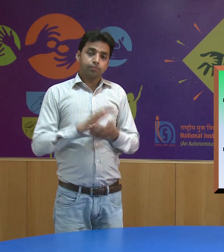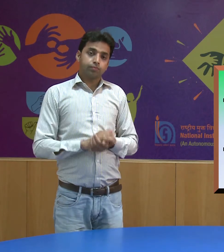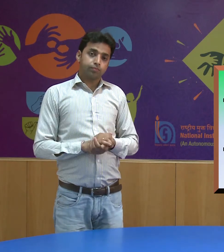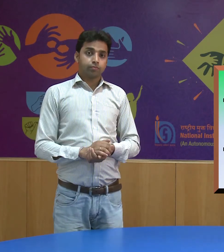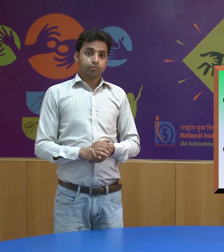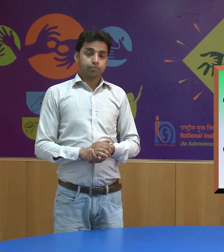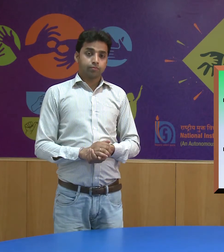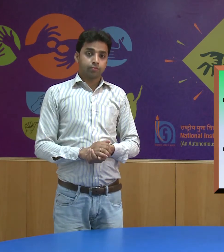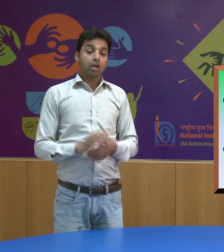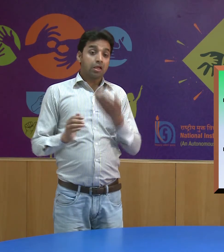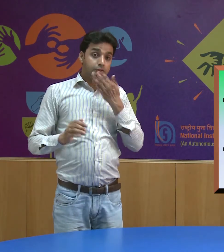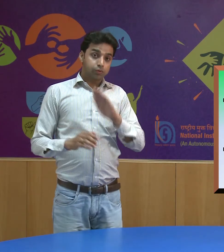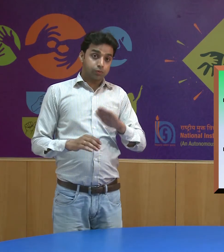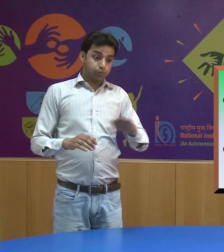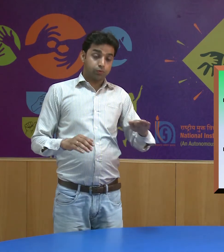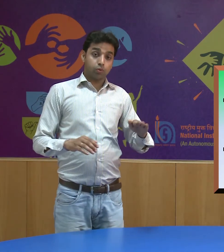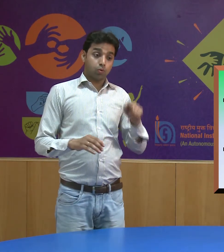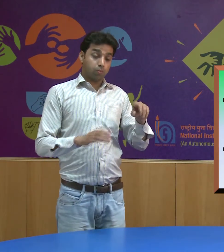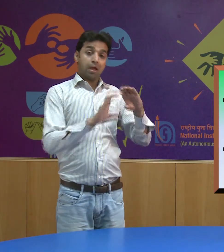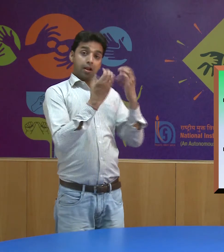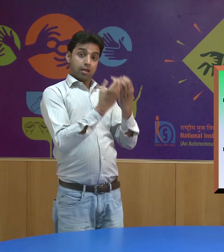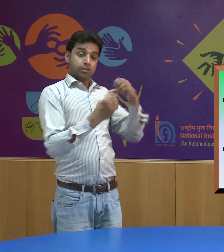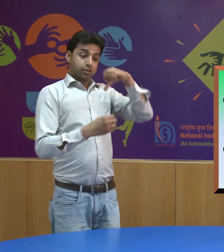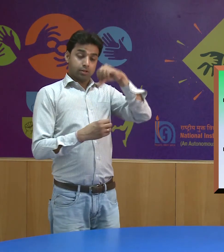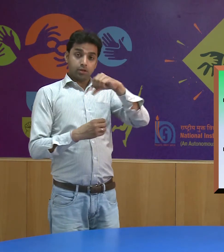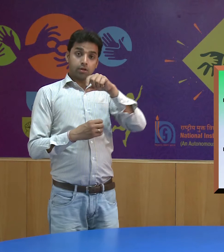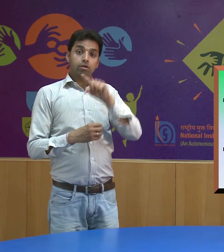like student of classes 9th and class 10th.